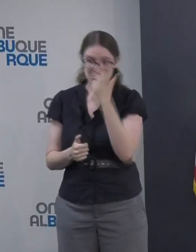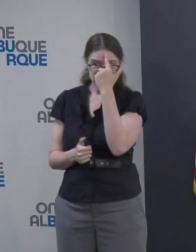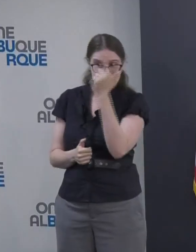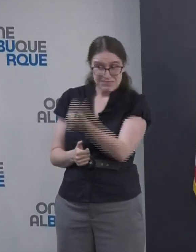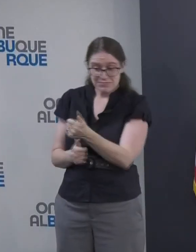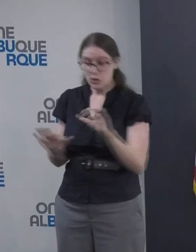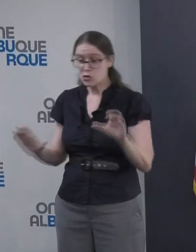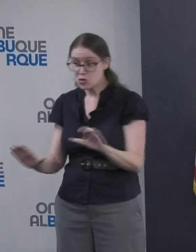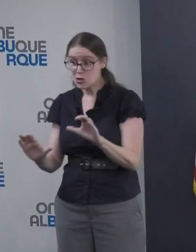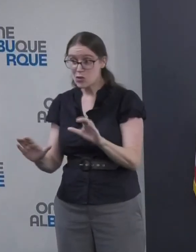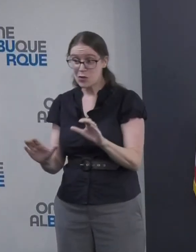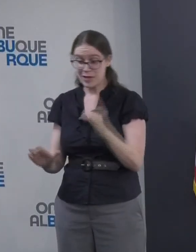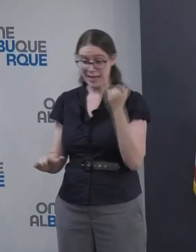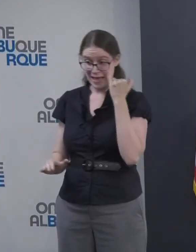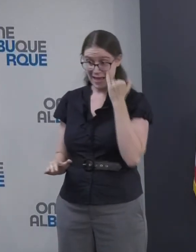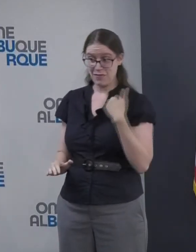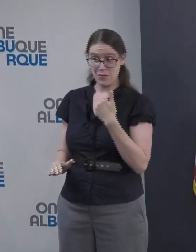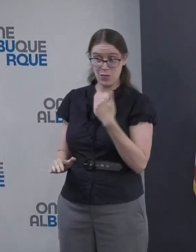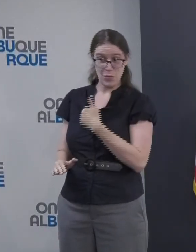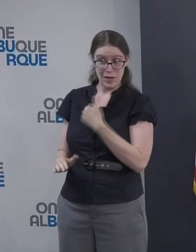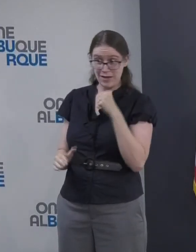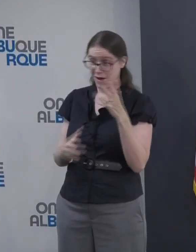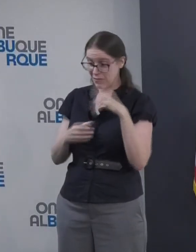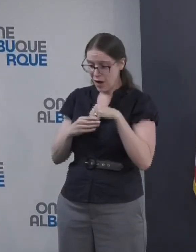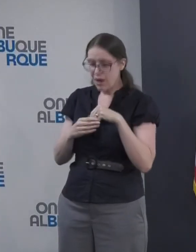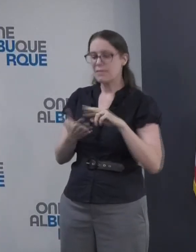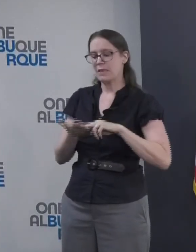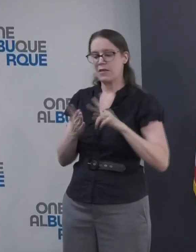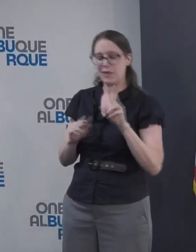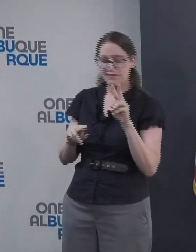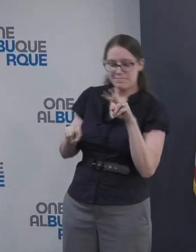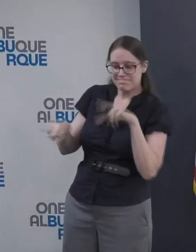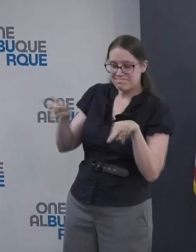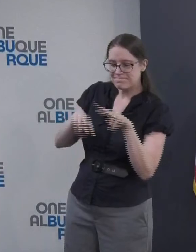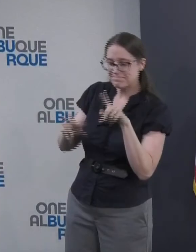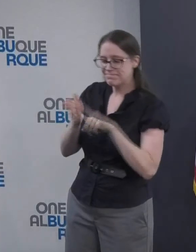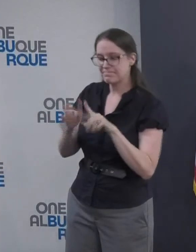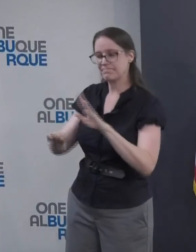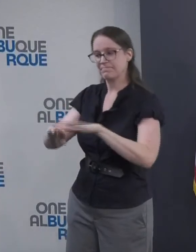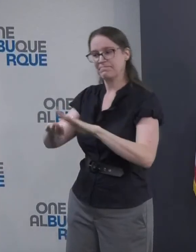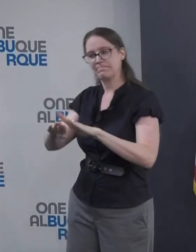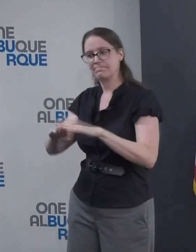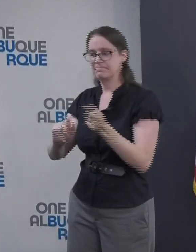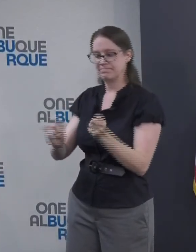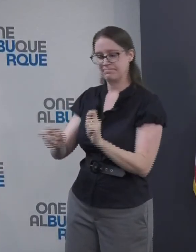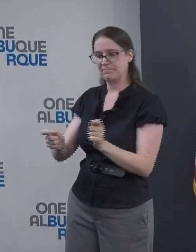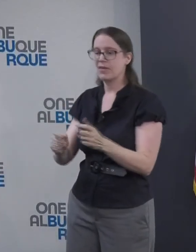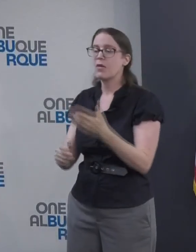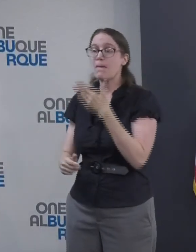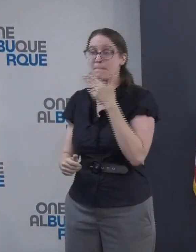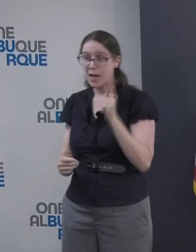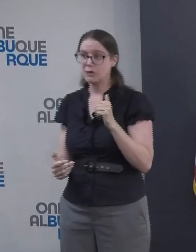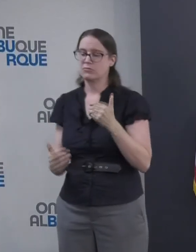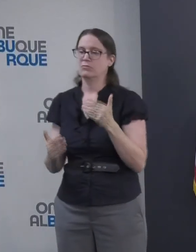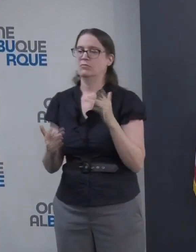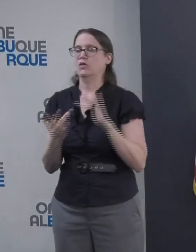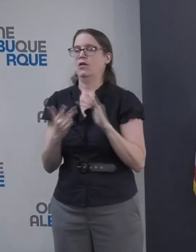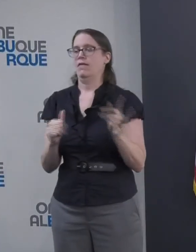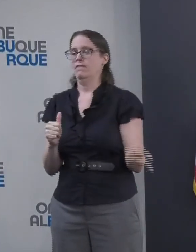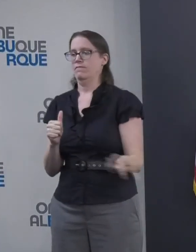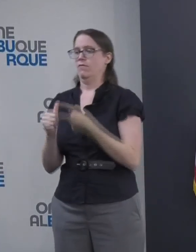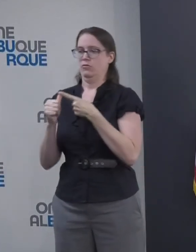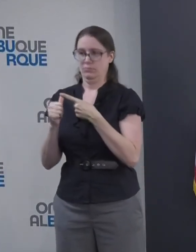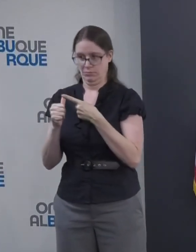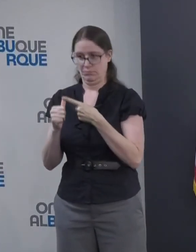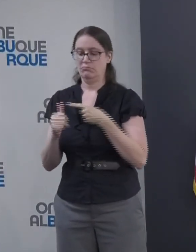then unfortunately we'll have to go and inspect and adjust everything on the back end. Now, one of the things that'll make this a lot easier is